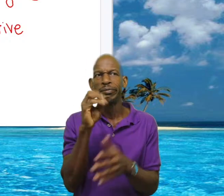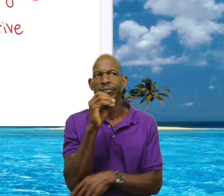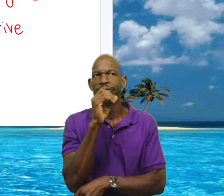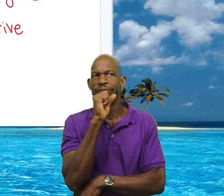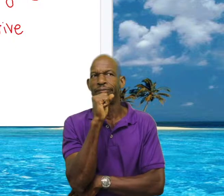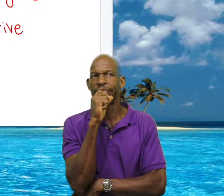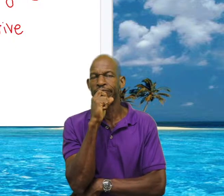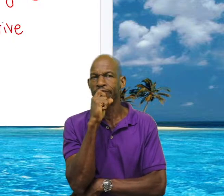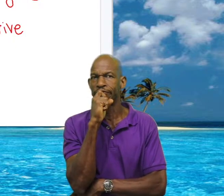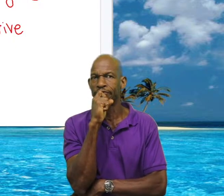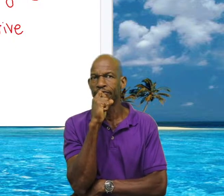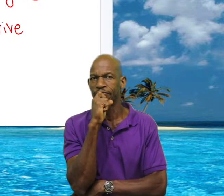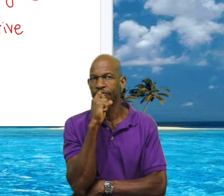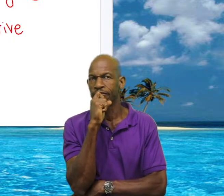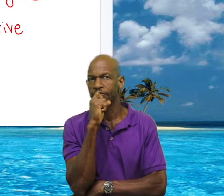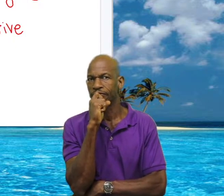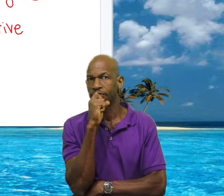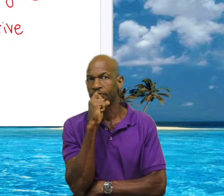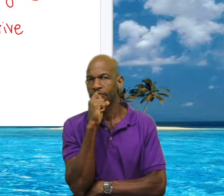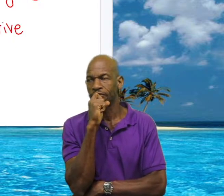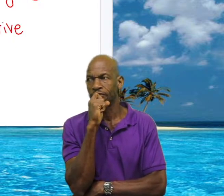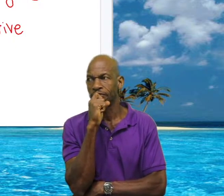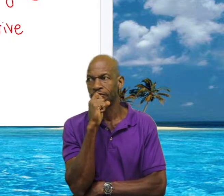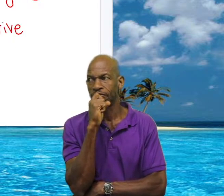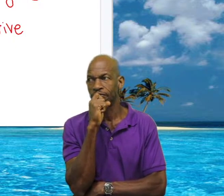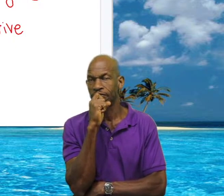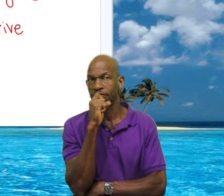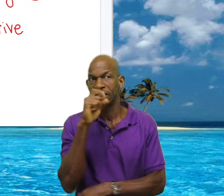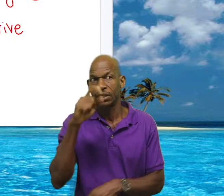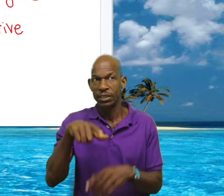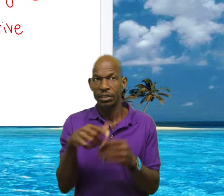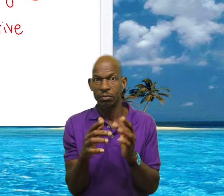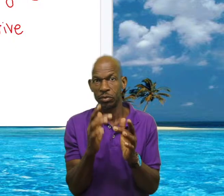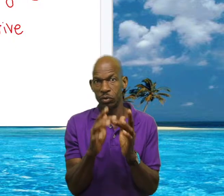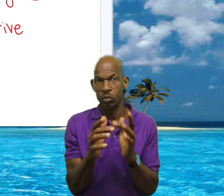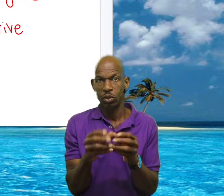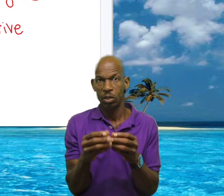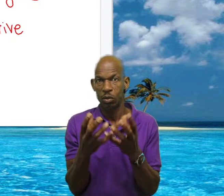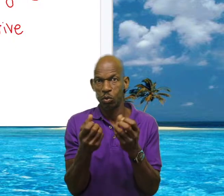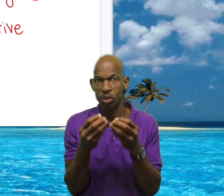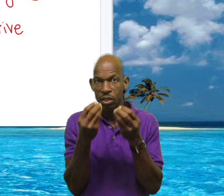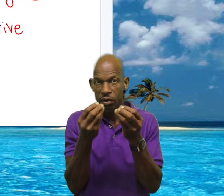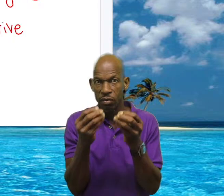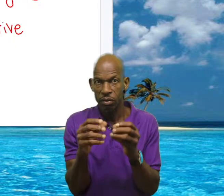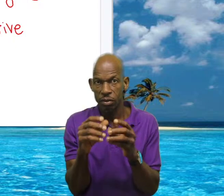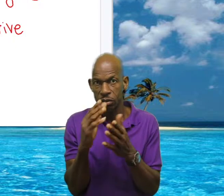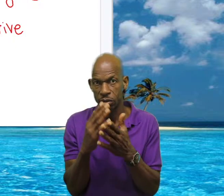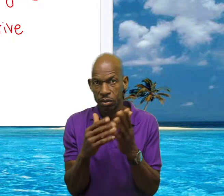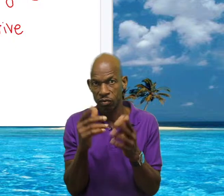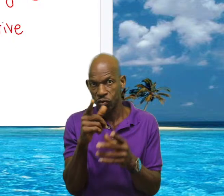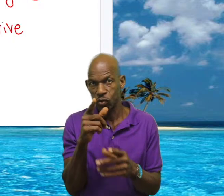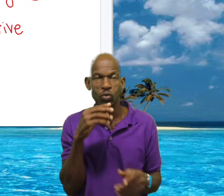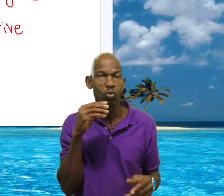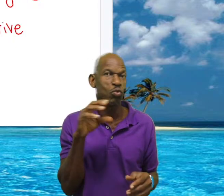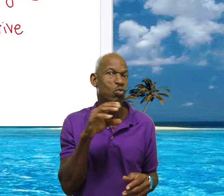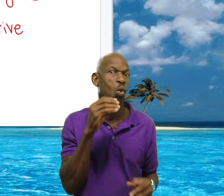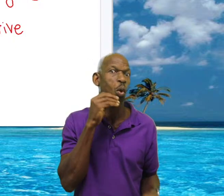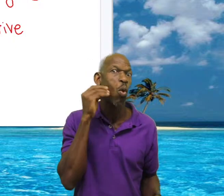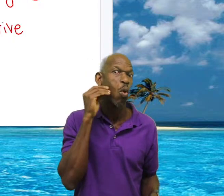I'm looking at the time, I want to give you some for you to find the synonyms. So this is your home lesson, right? So you have